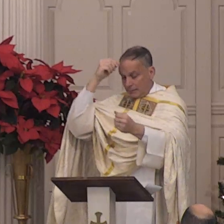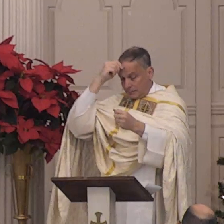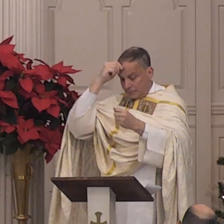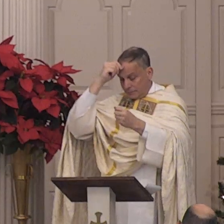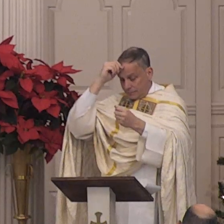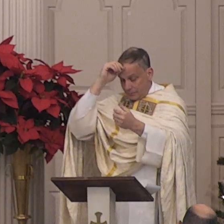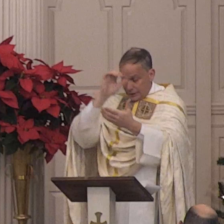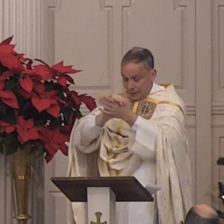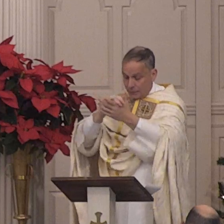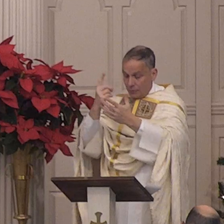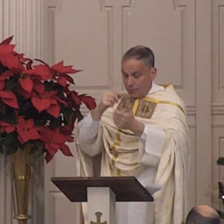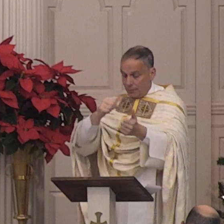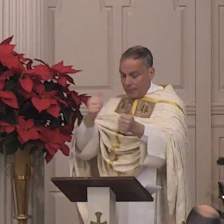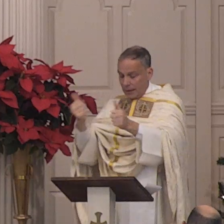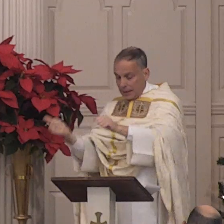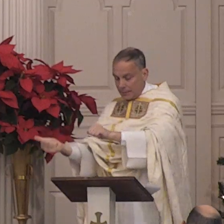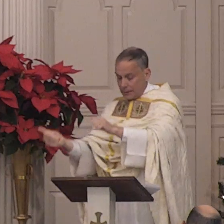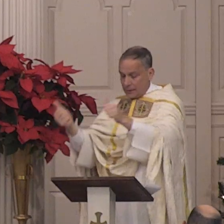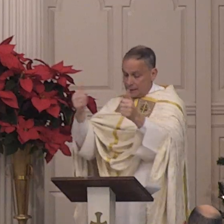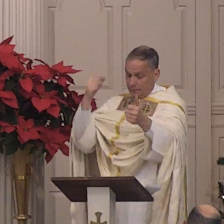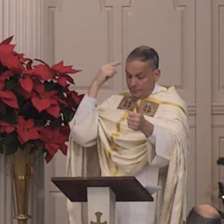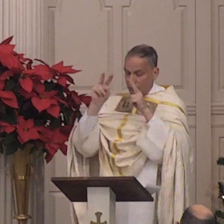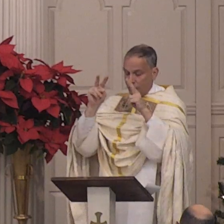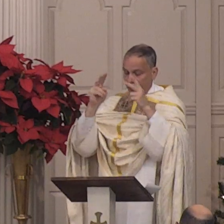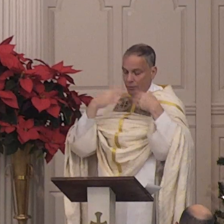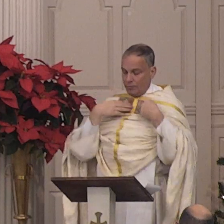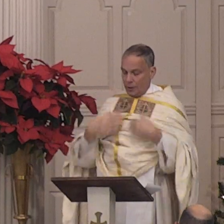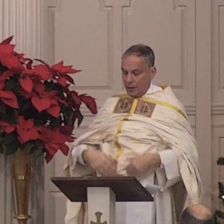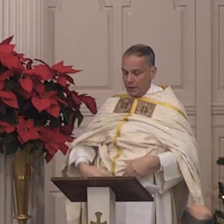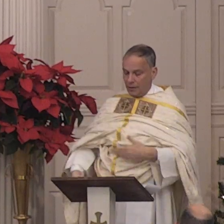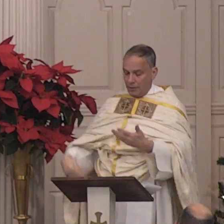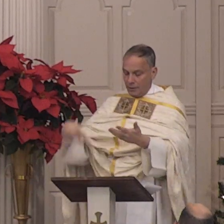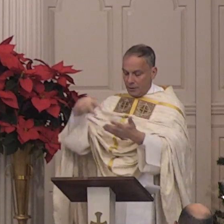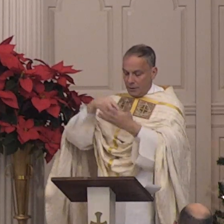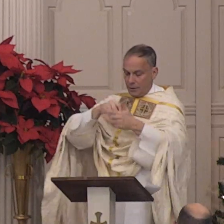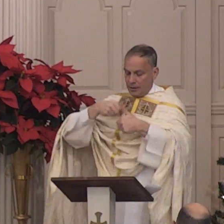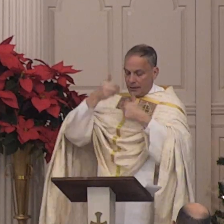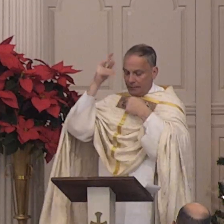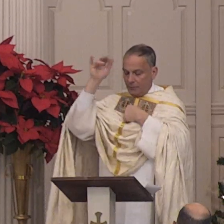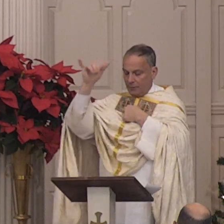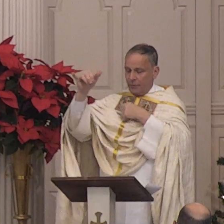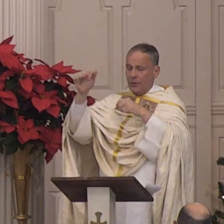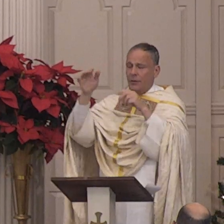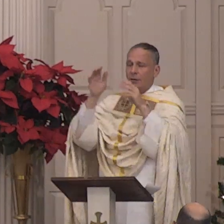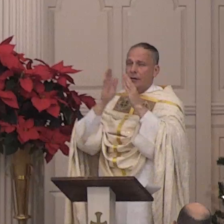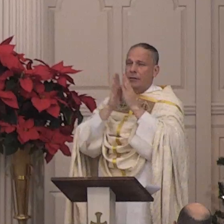to the resurrection of the dead and the life of the world to come. Amen.